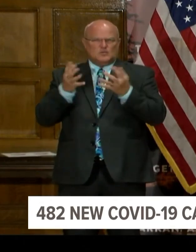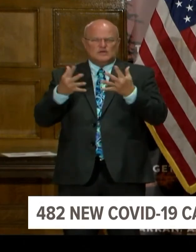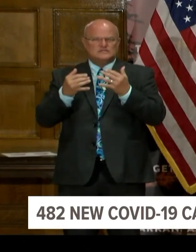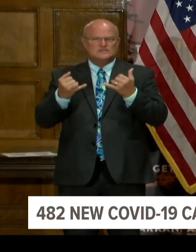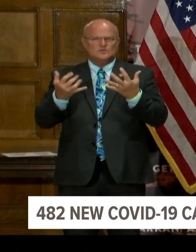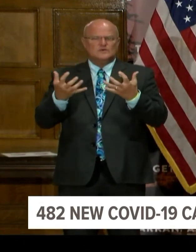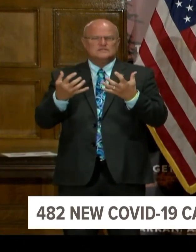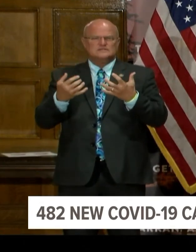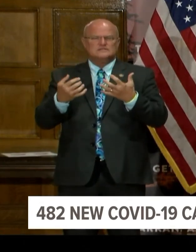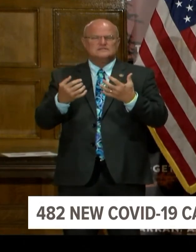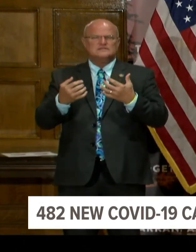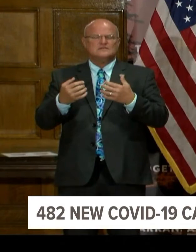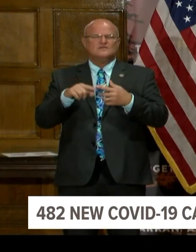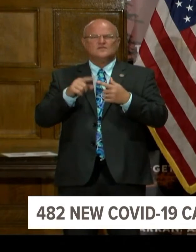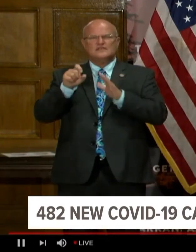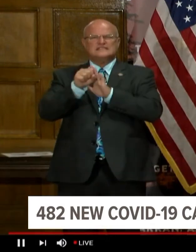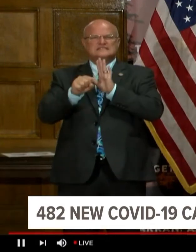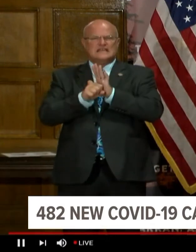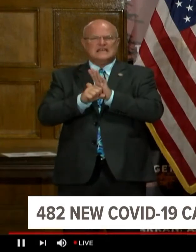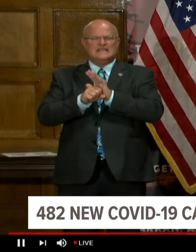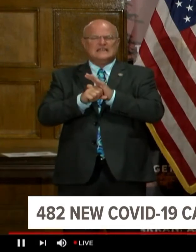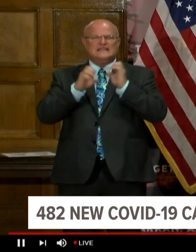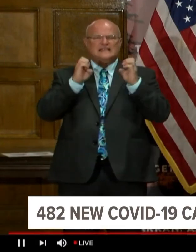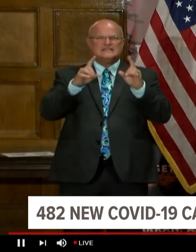line for this state and this education system?